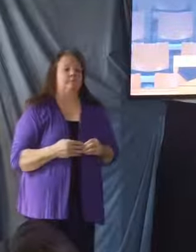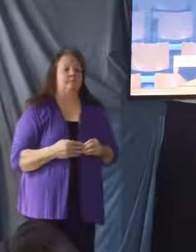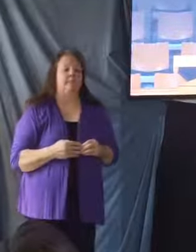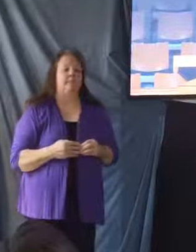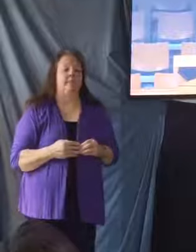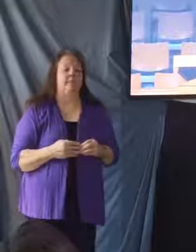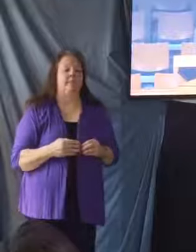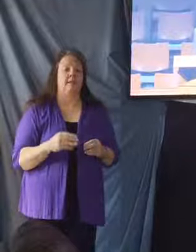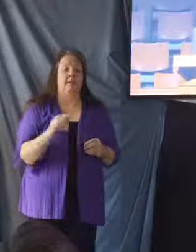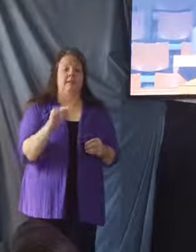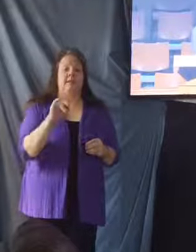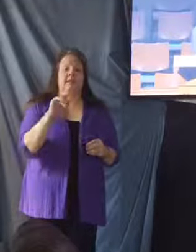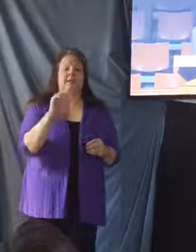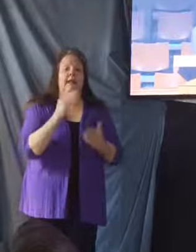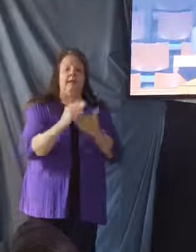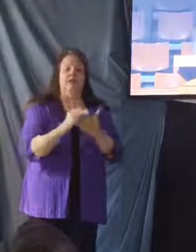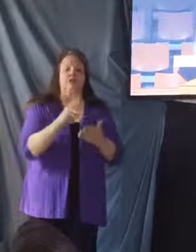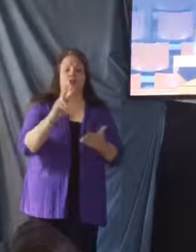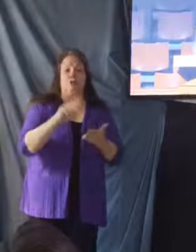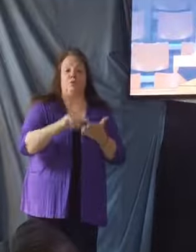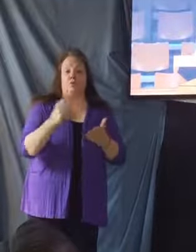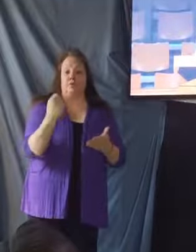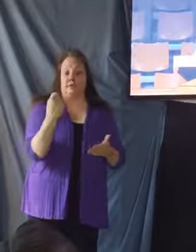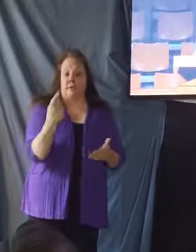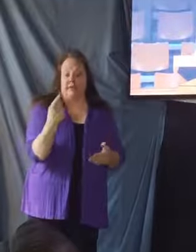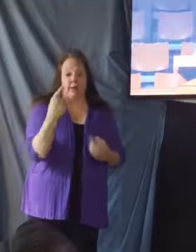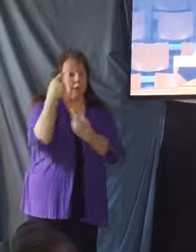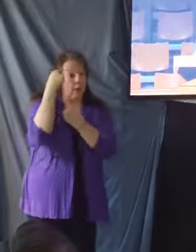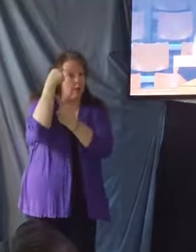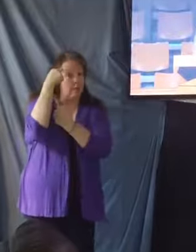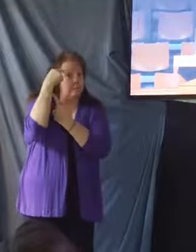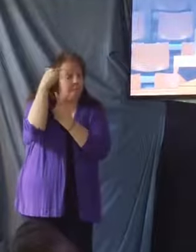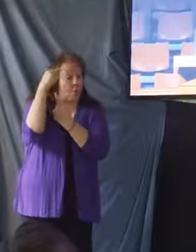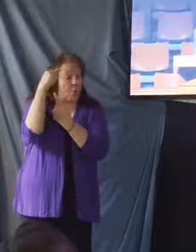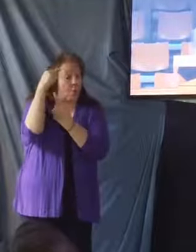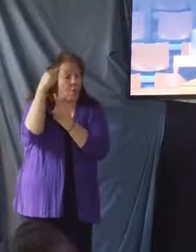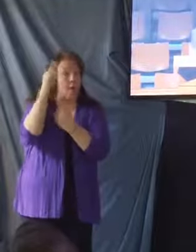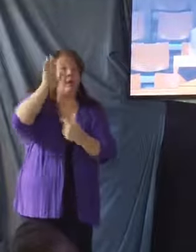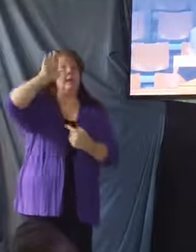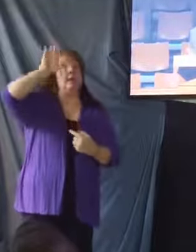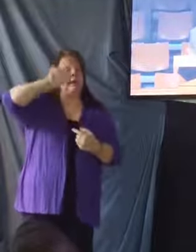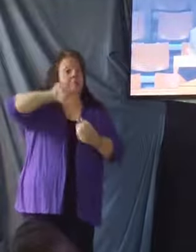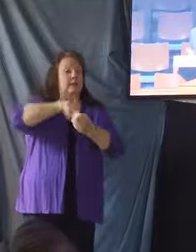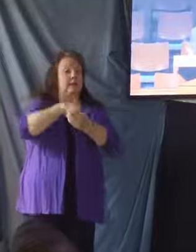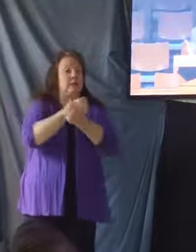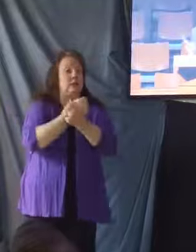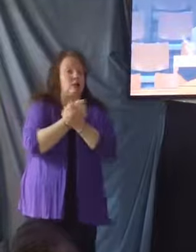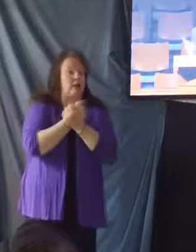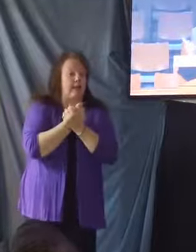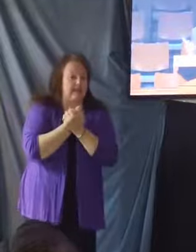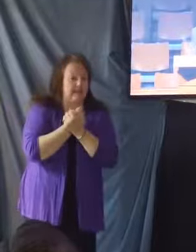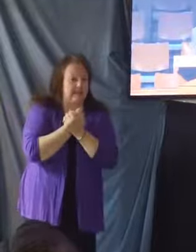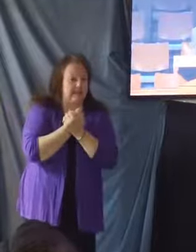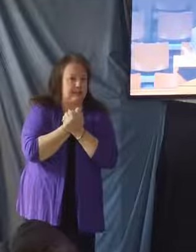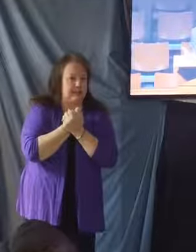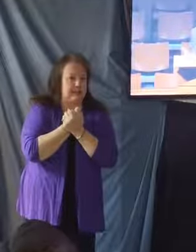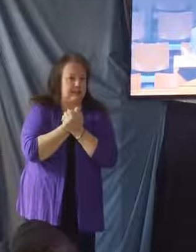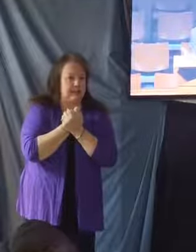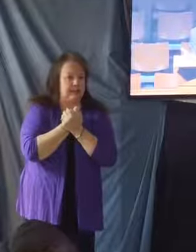Of Titus chapter 2. He says, for the grace of God